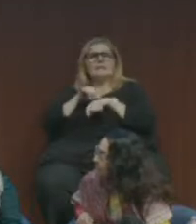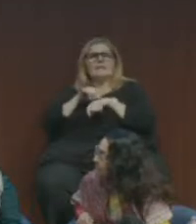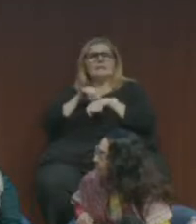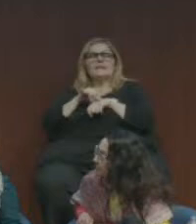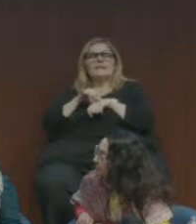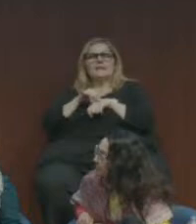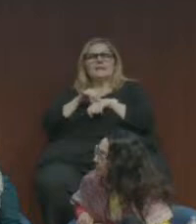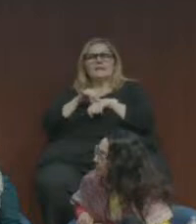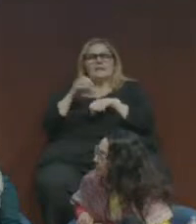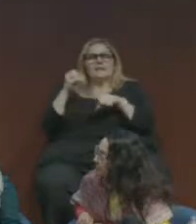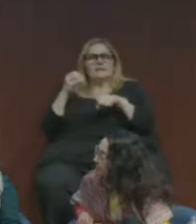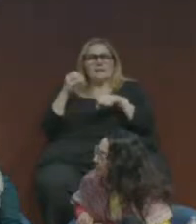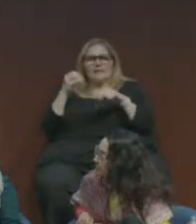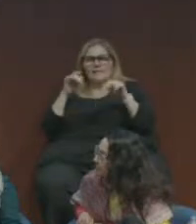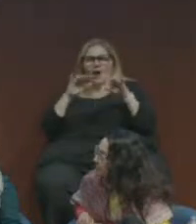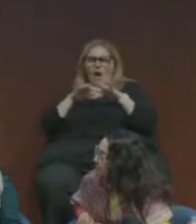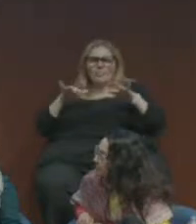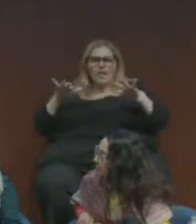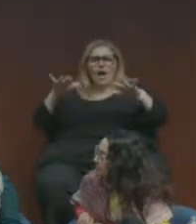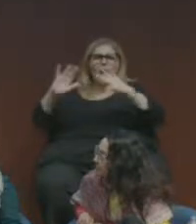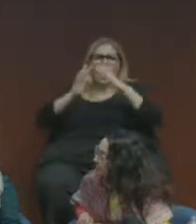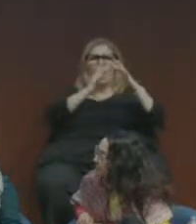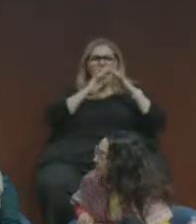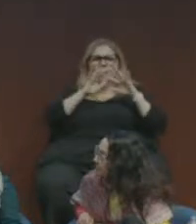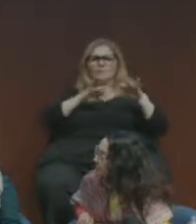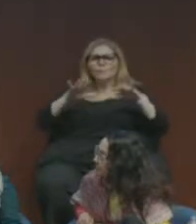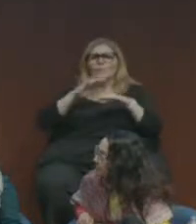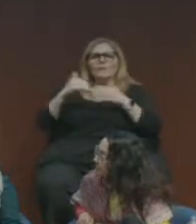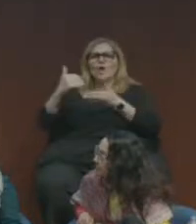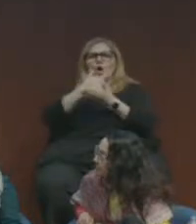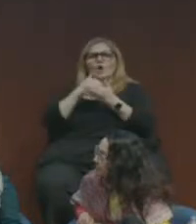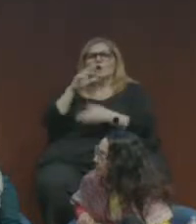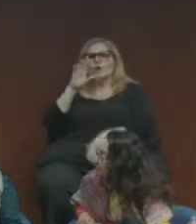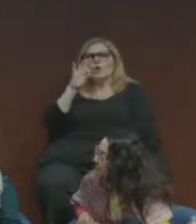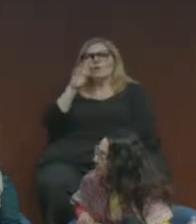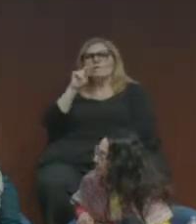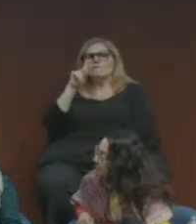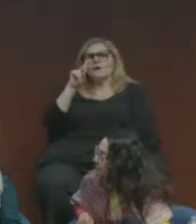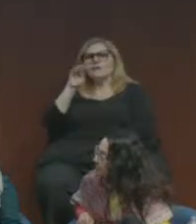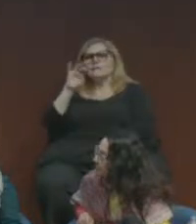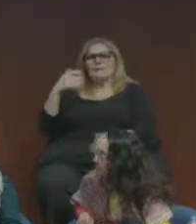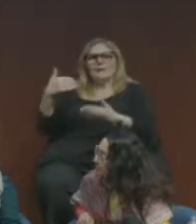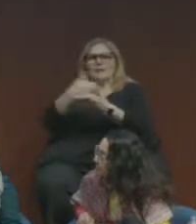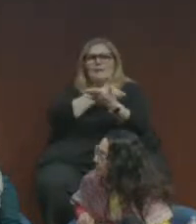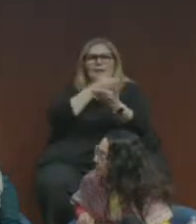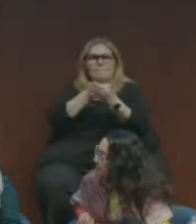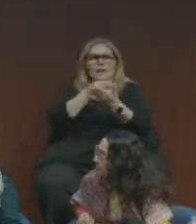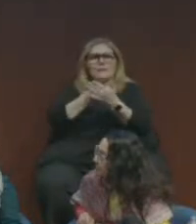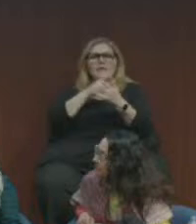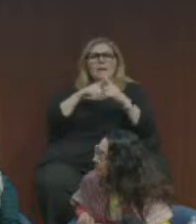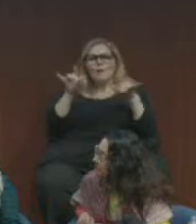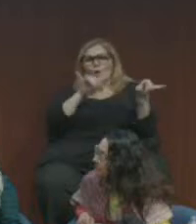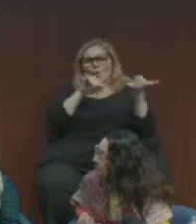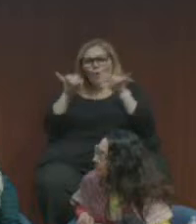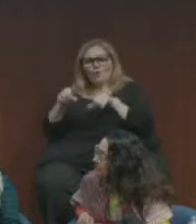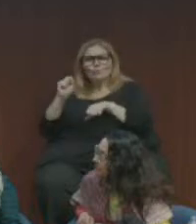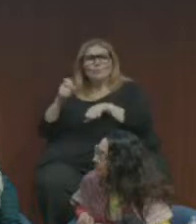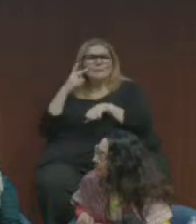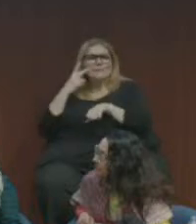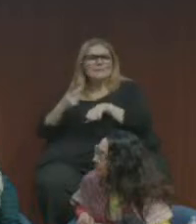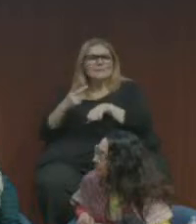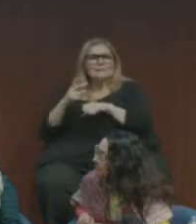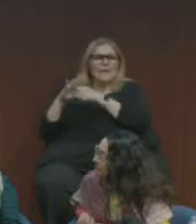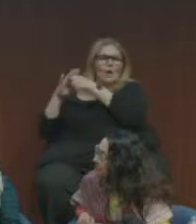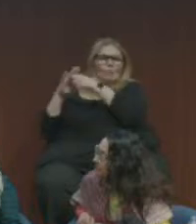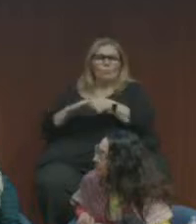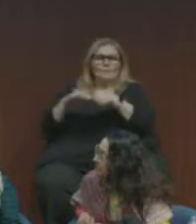going everywhere online with GoFundMe campaigns and so on. But also we could see how